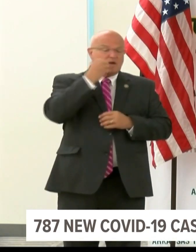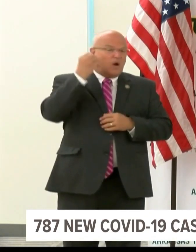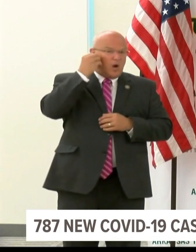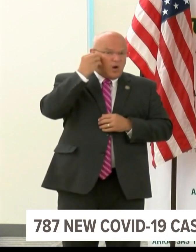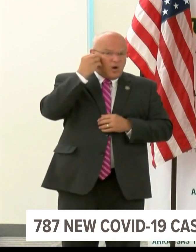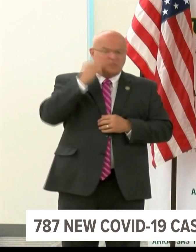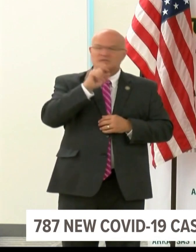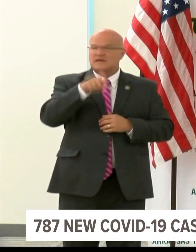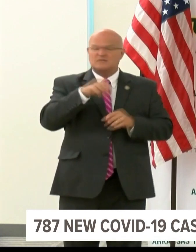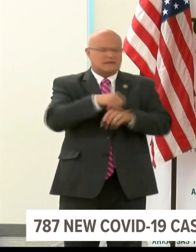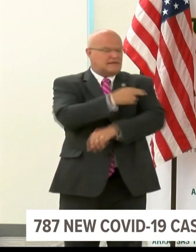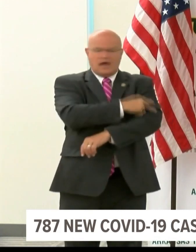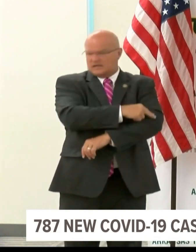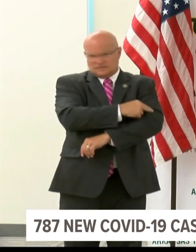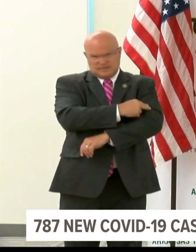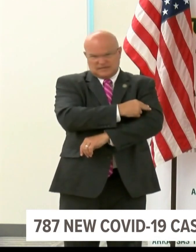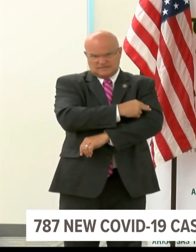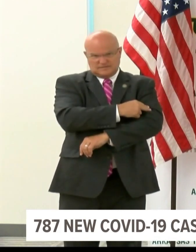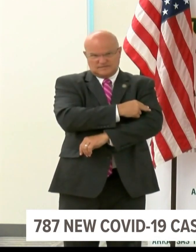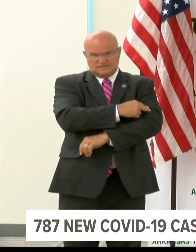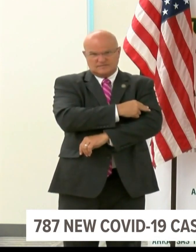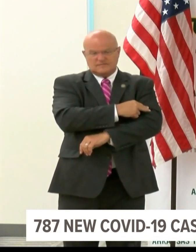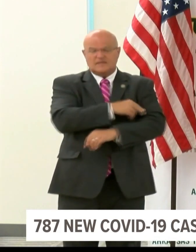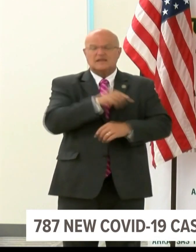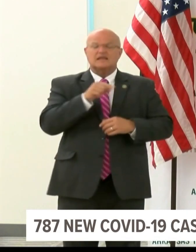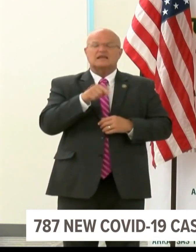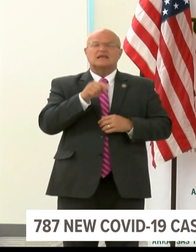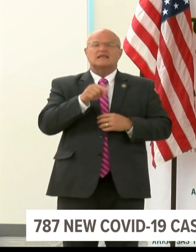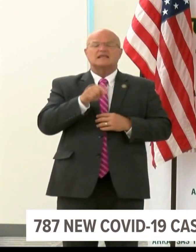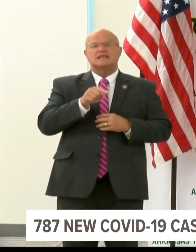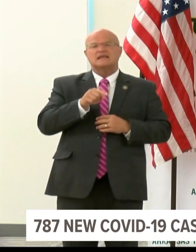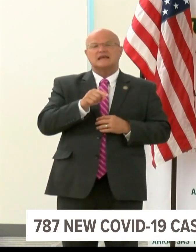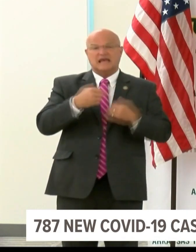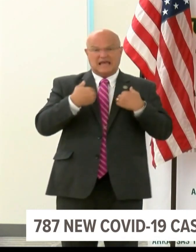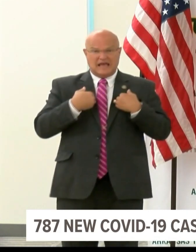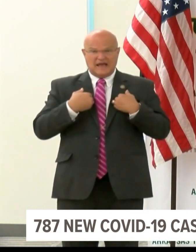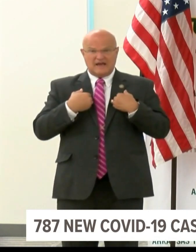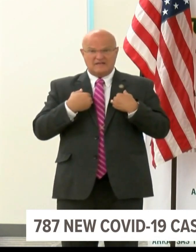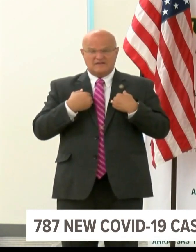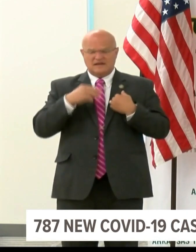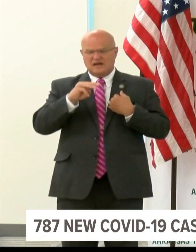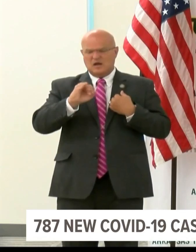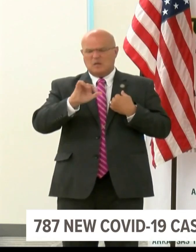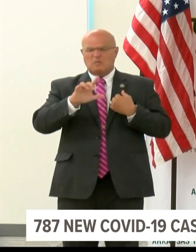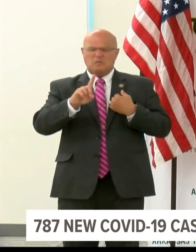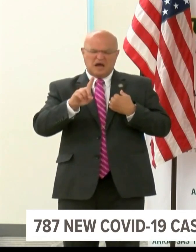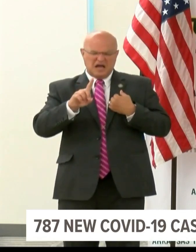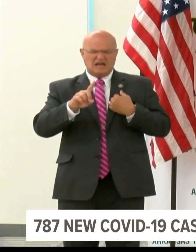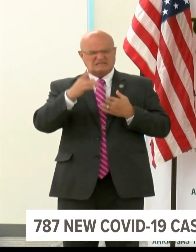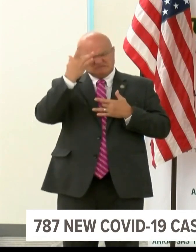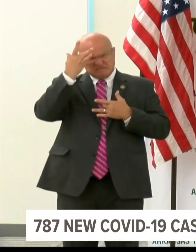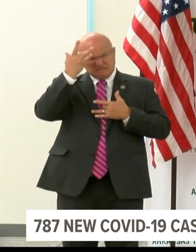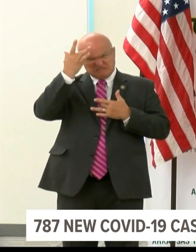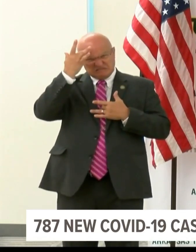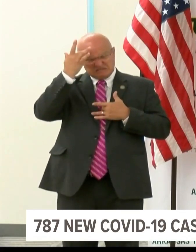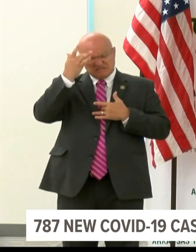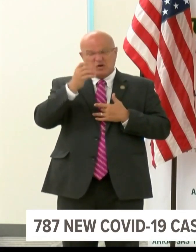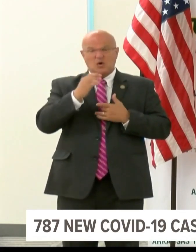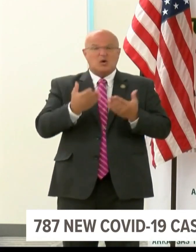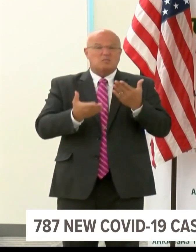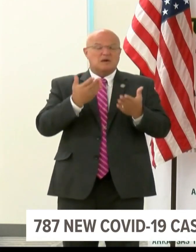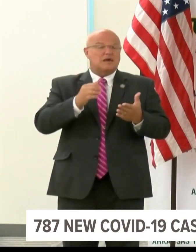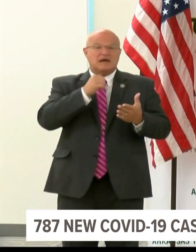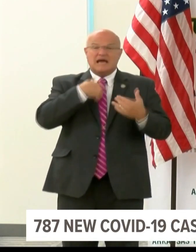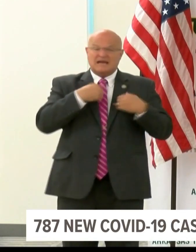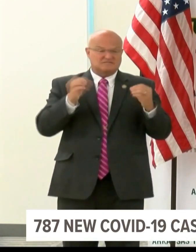they don't have to be in the hospital. They have mild to moderate illness, or maybe they